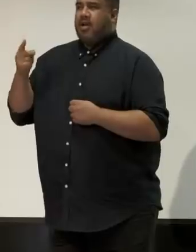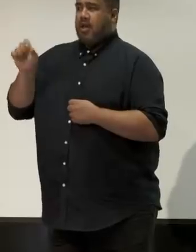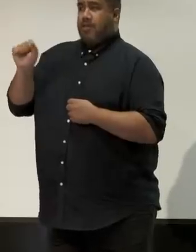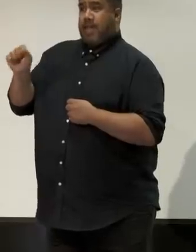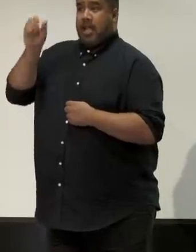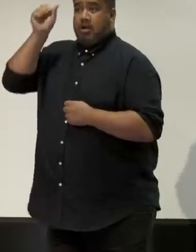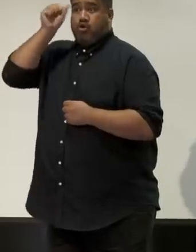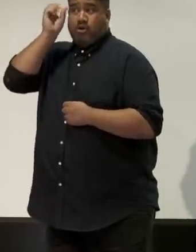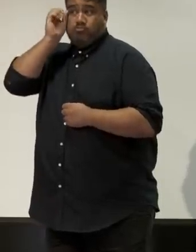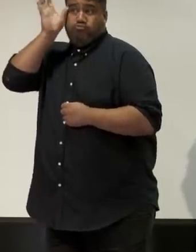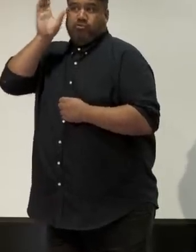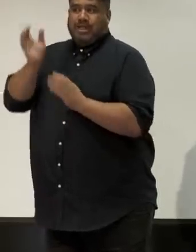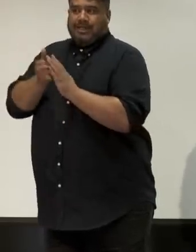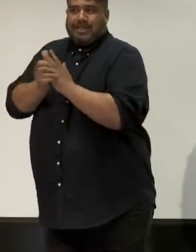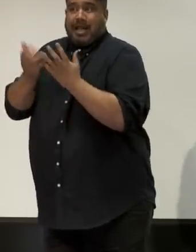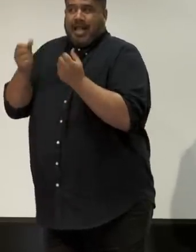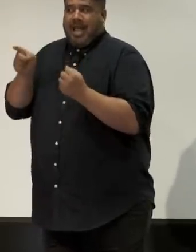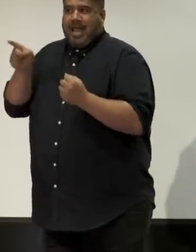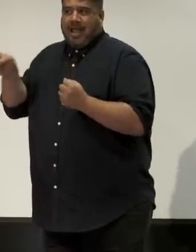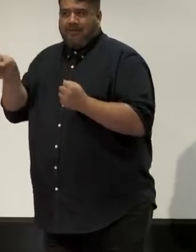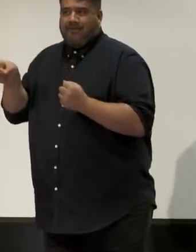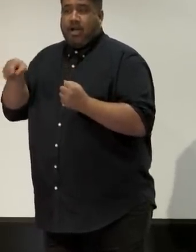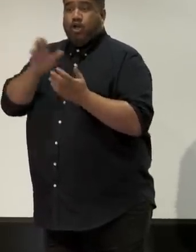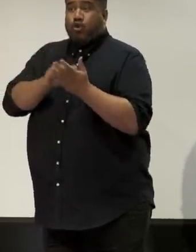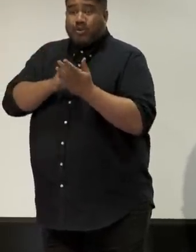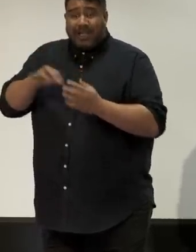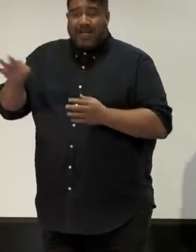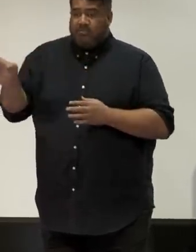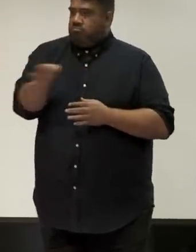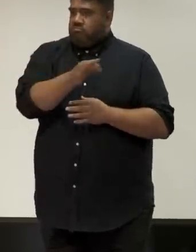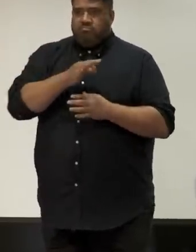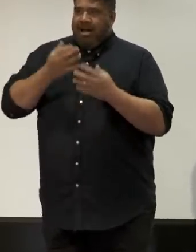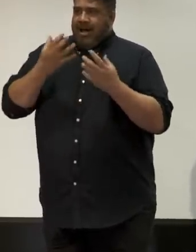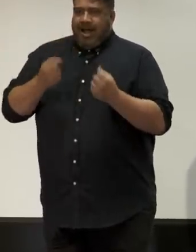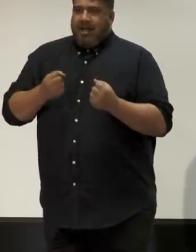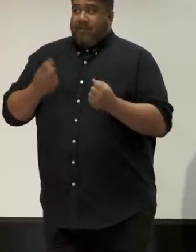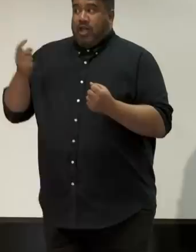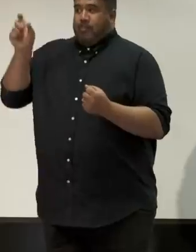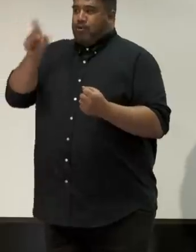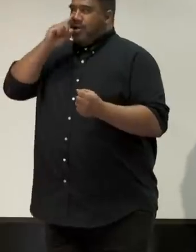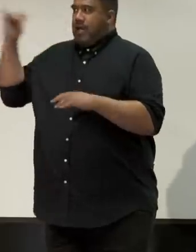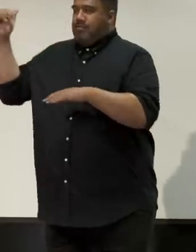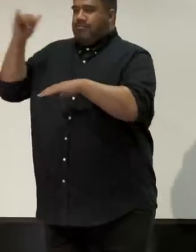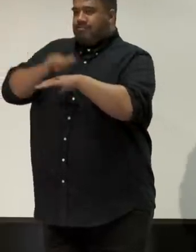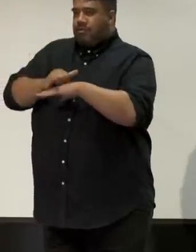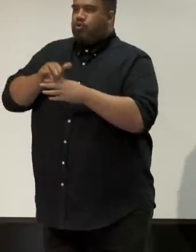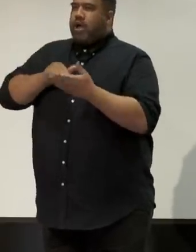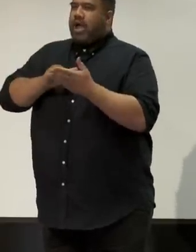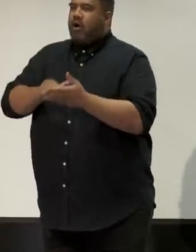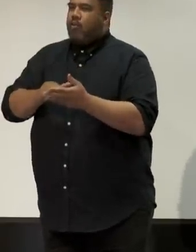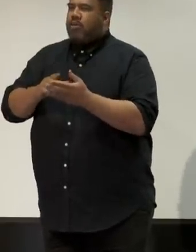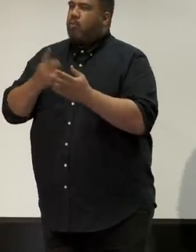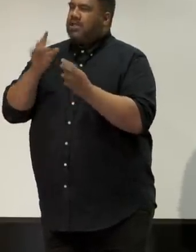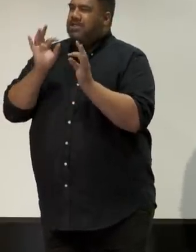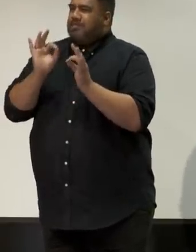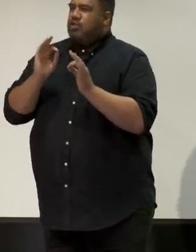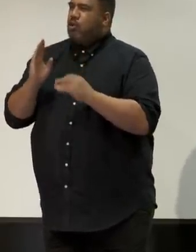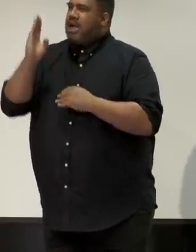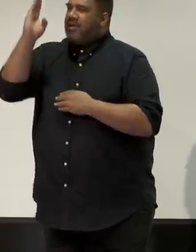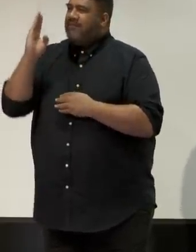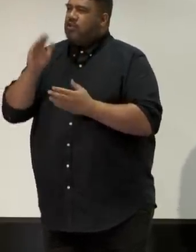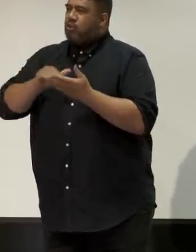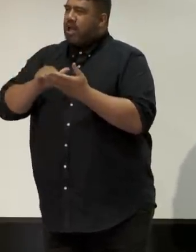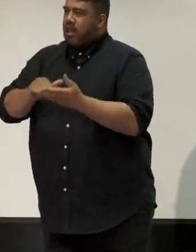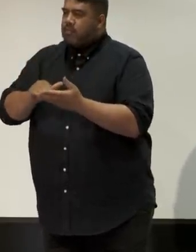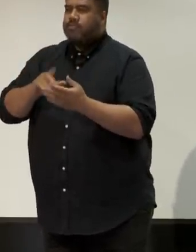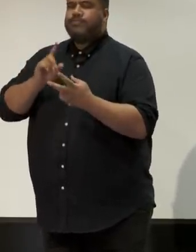and knowledge in repairing a chairlift that no one else could repair. We had wastewater infrastructure that was